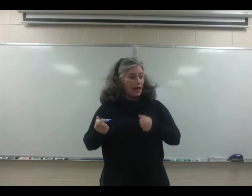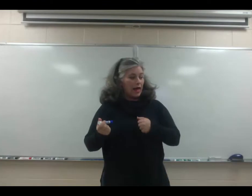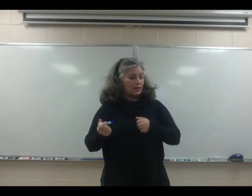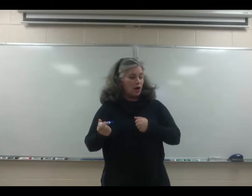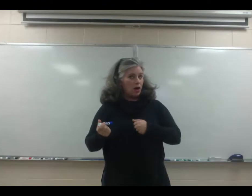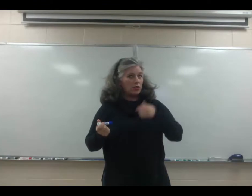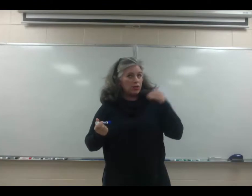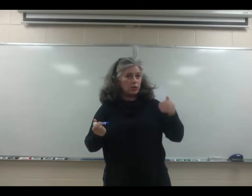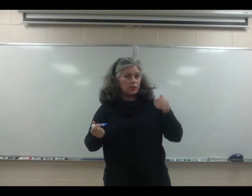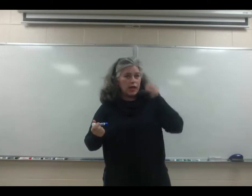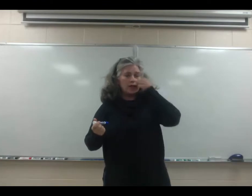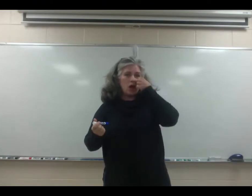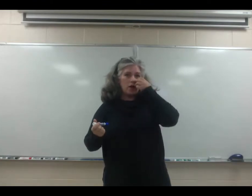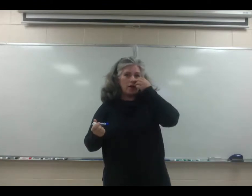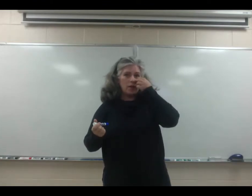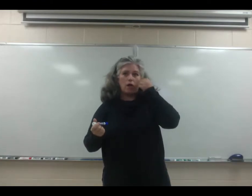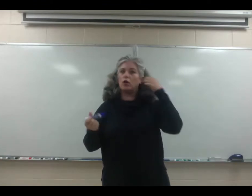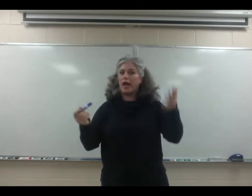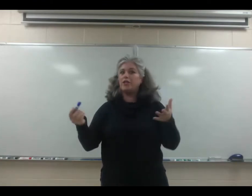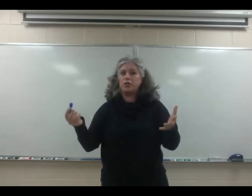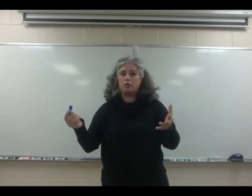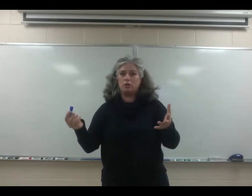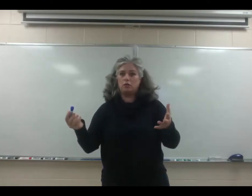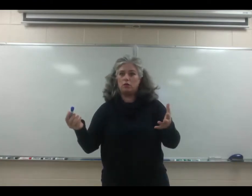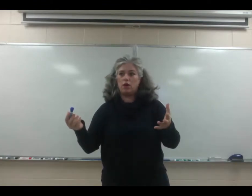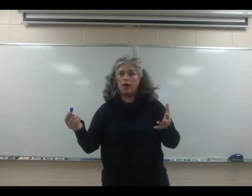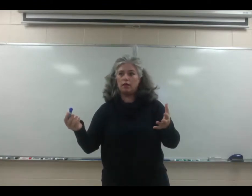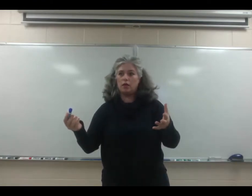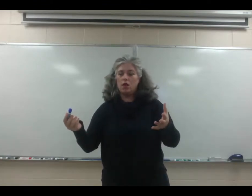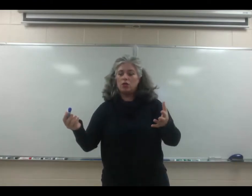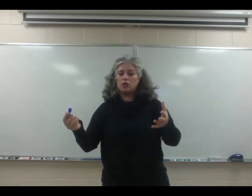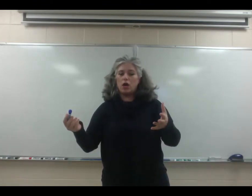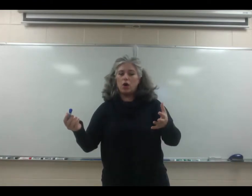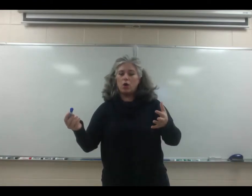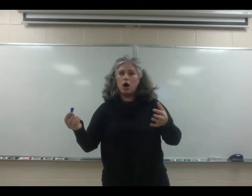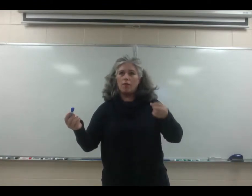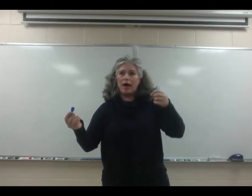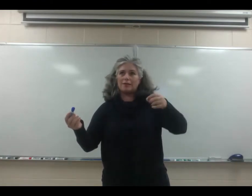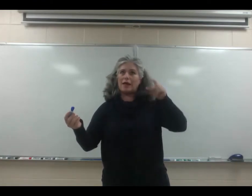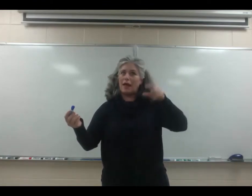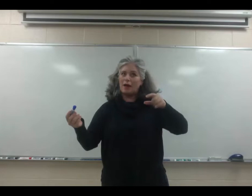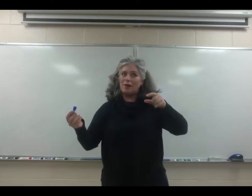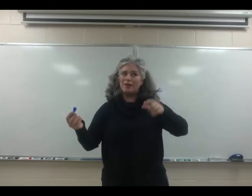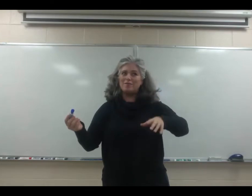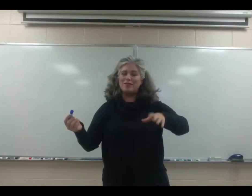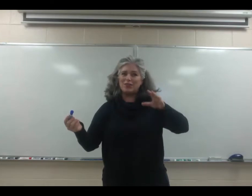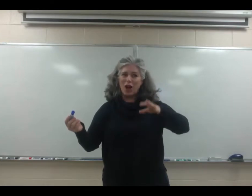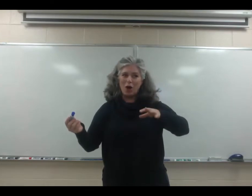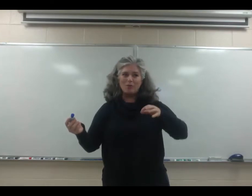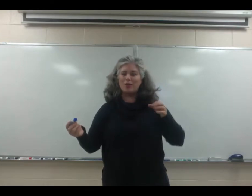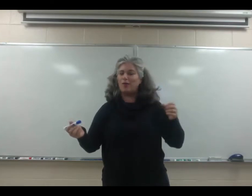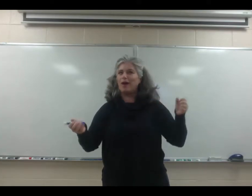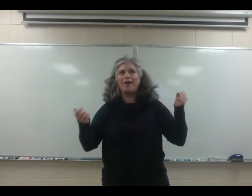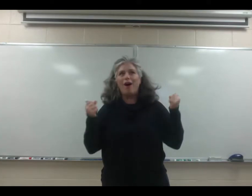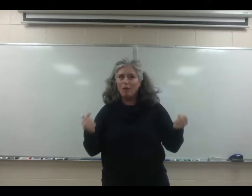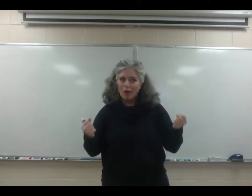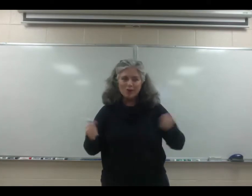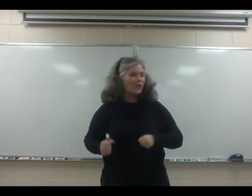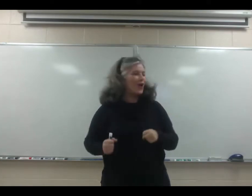class on Tuesday talking about location, right? So that's the L in Mr. Help, so we got almost all the